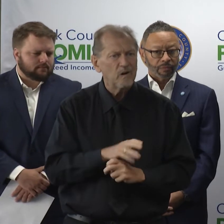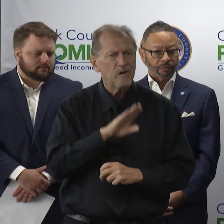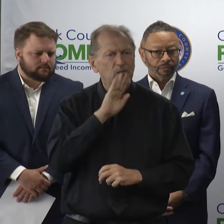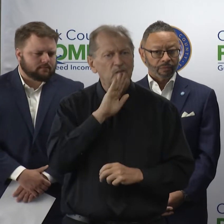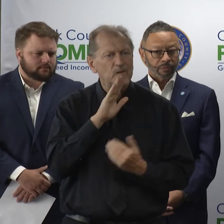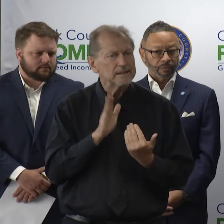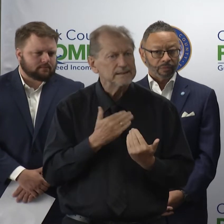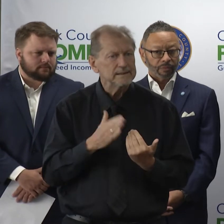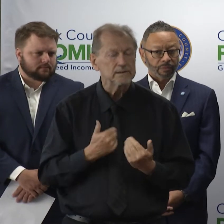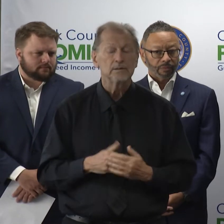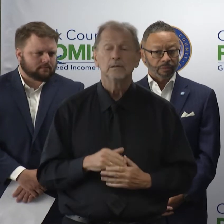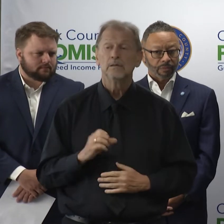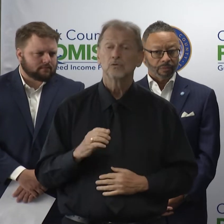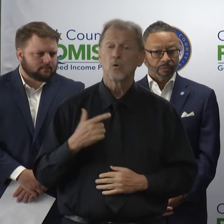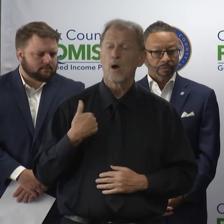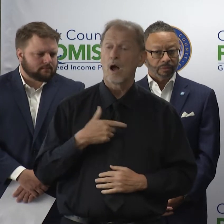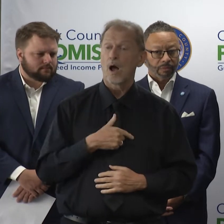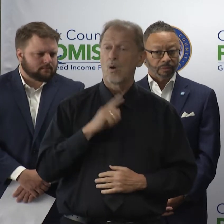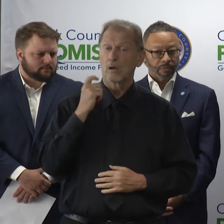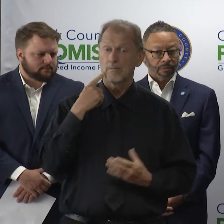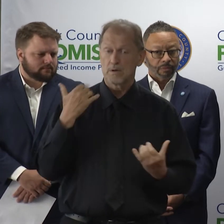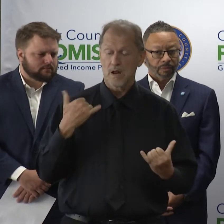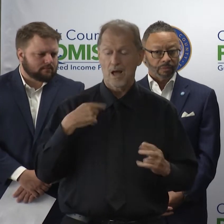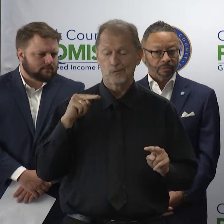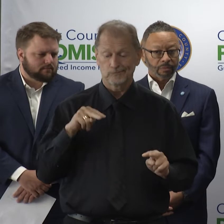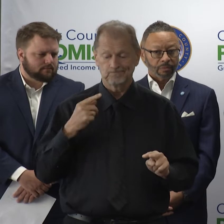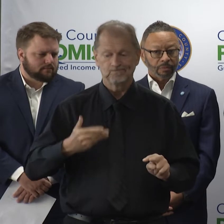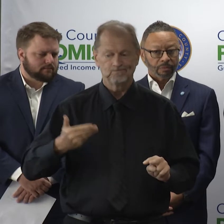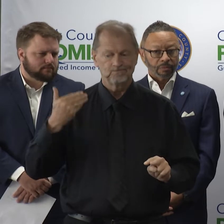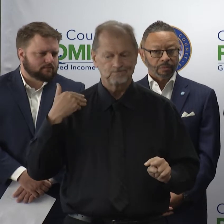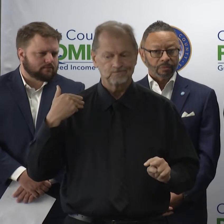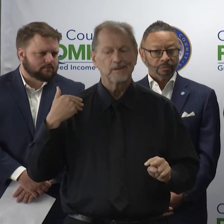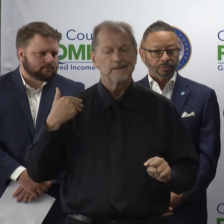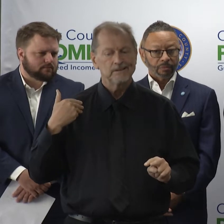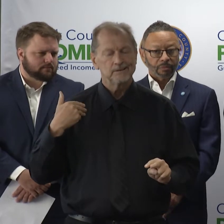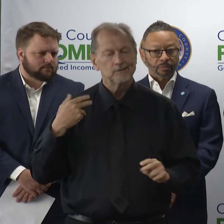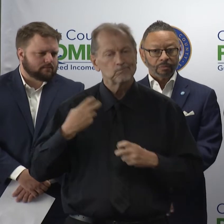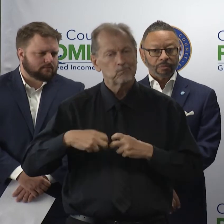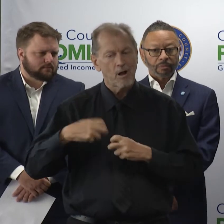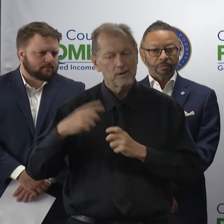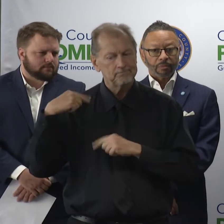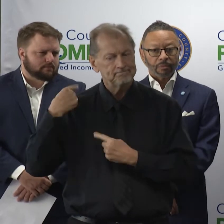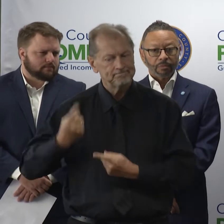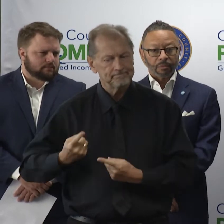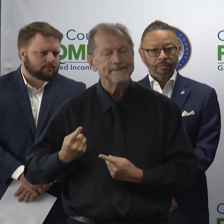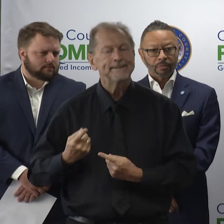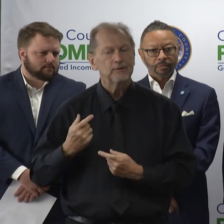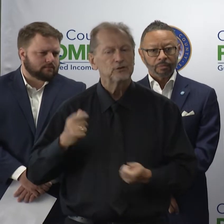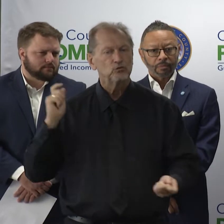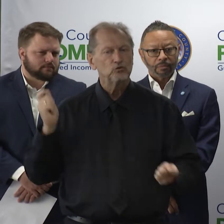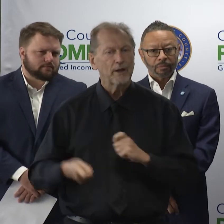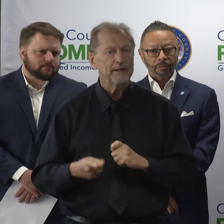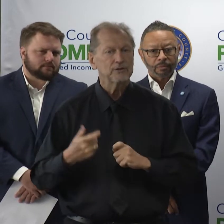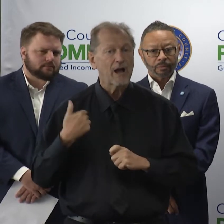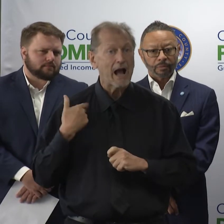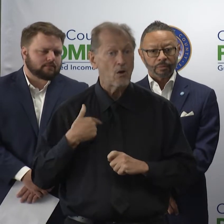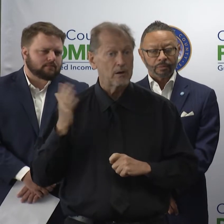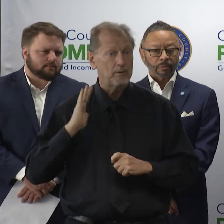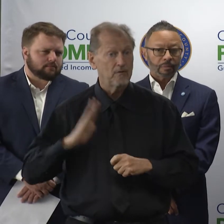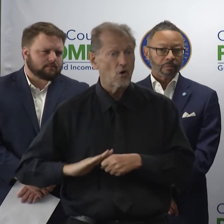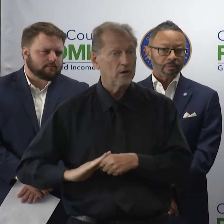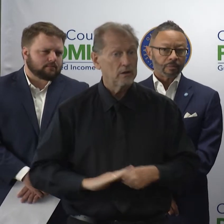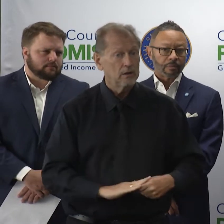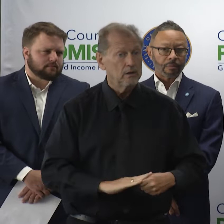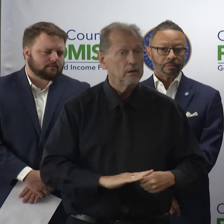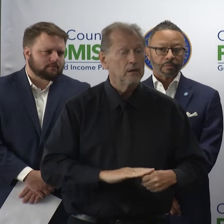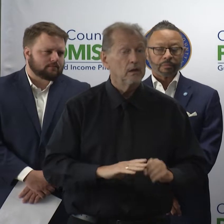our institution's history of discrimination and then move to right the wrongs of biased policies that have harmed